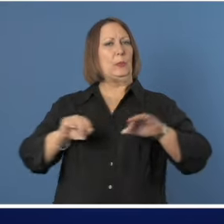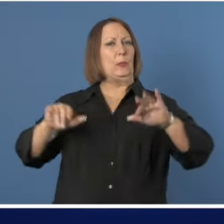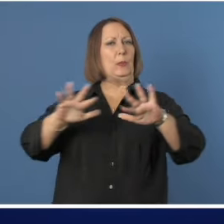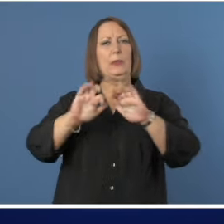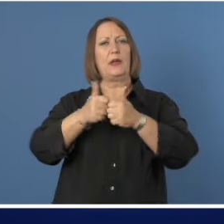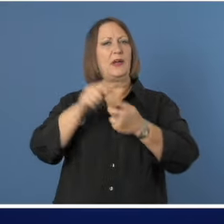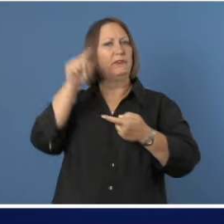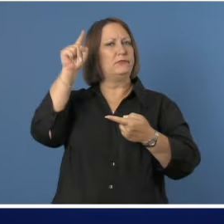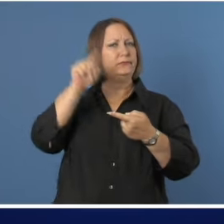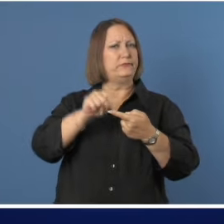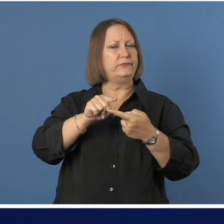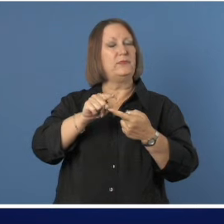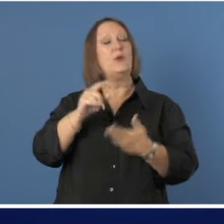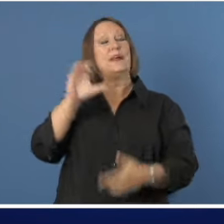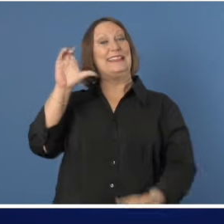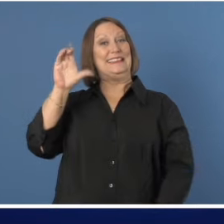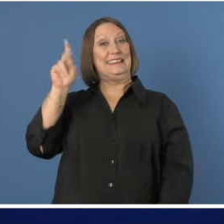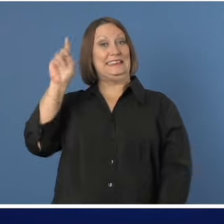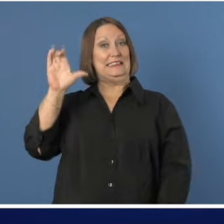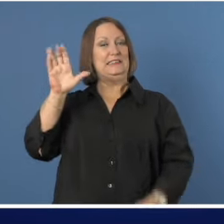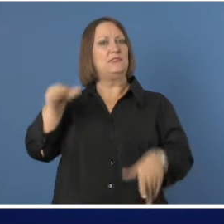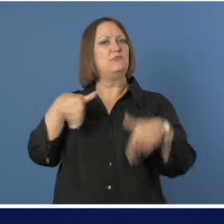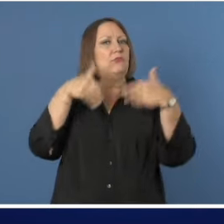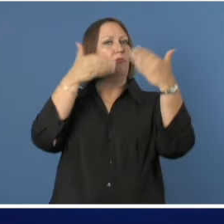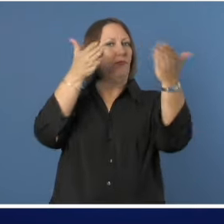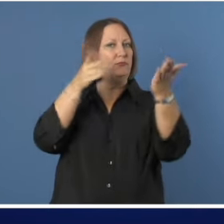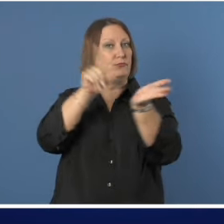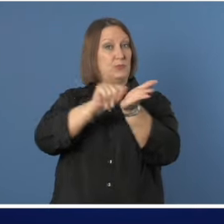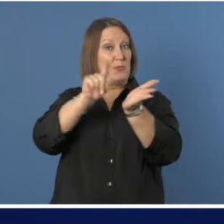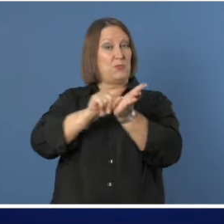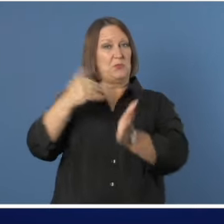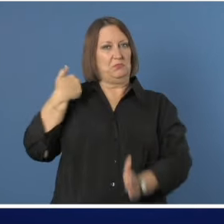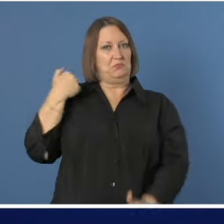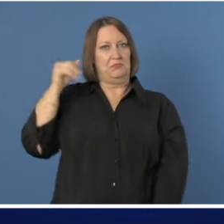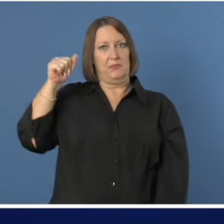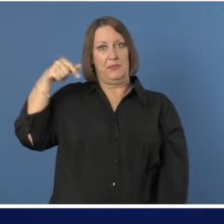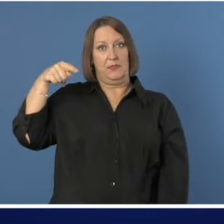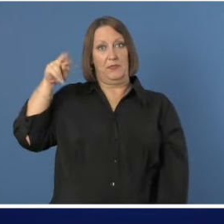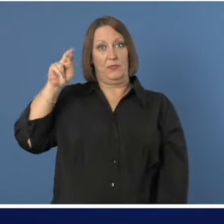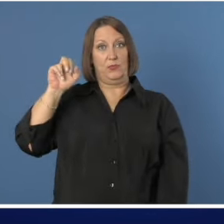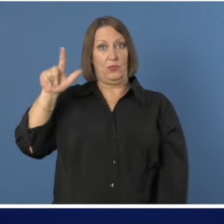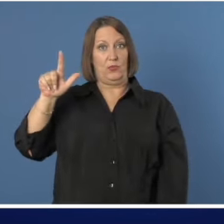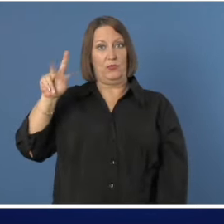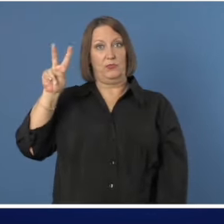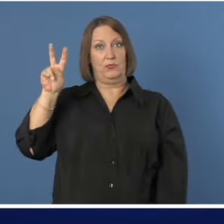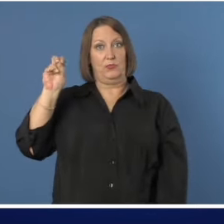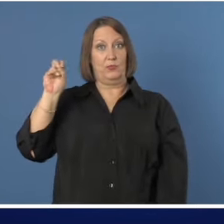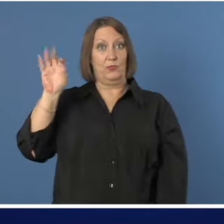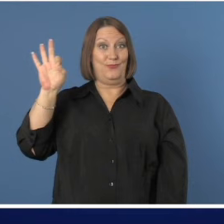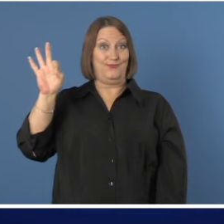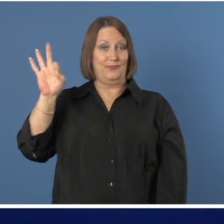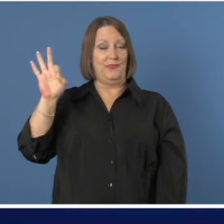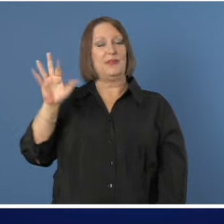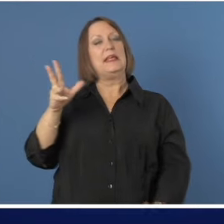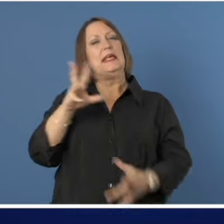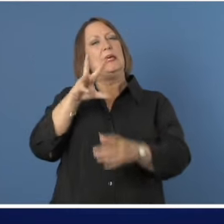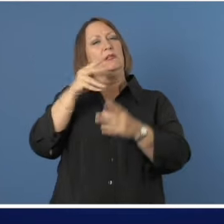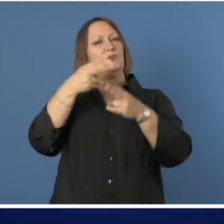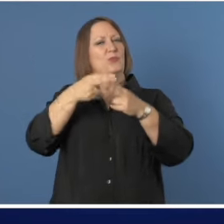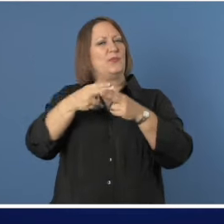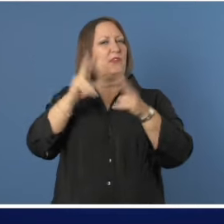Mitigation guidelines issued by the CDC, April 2009, include